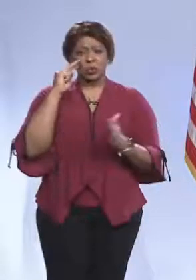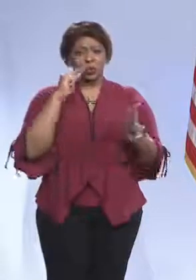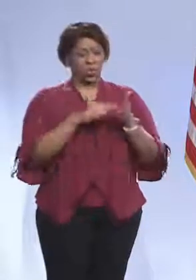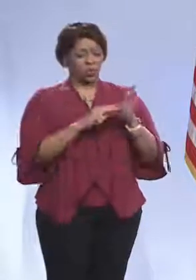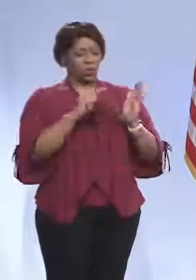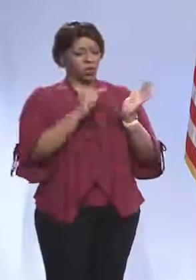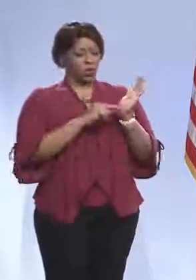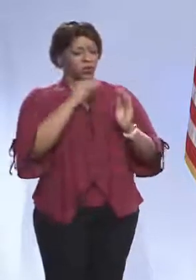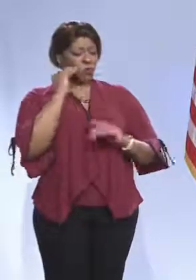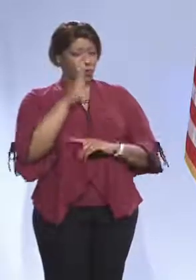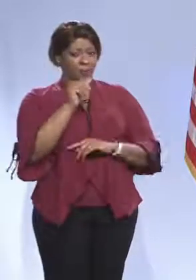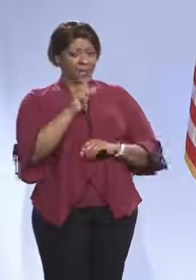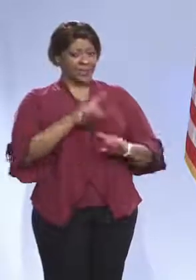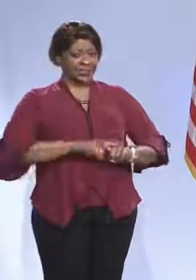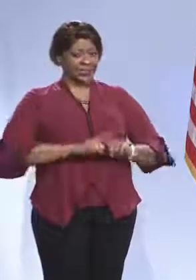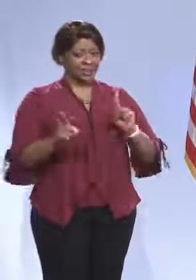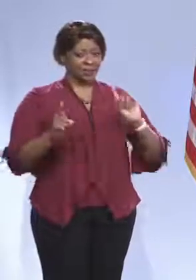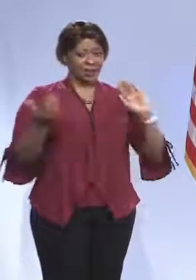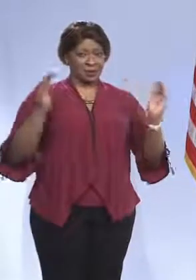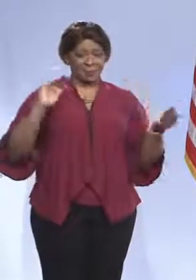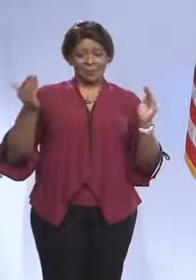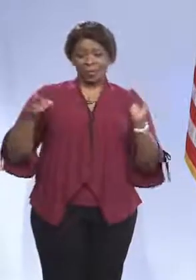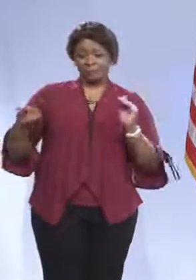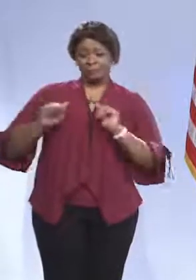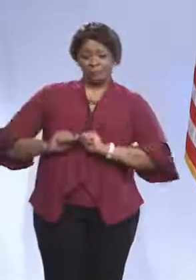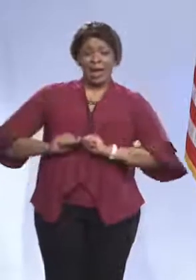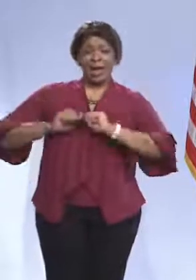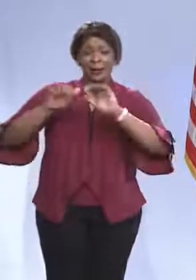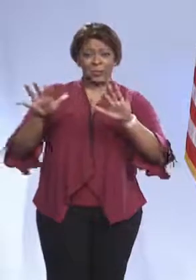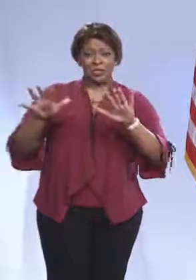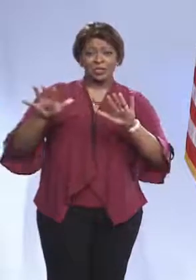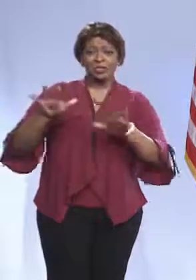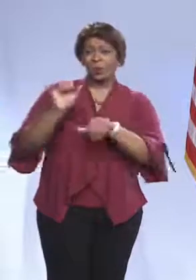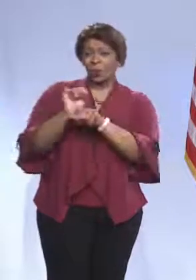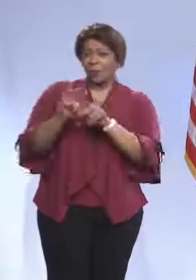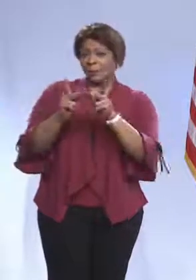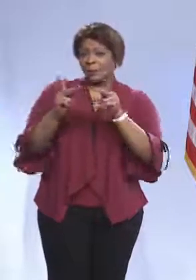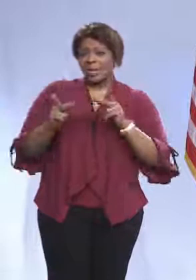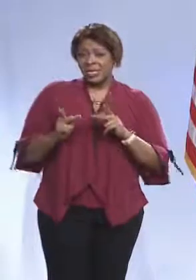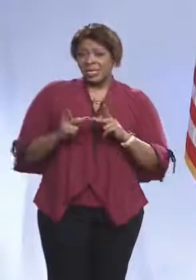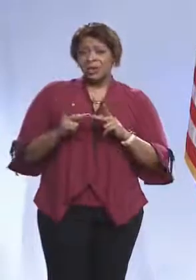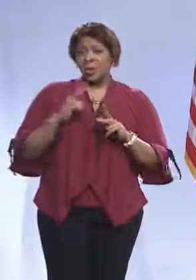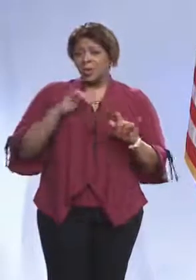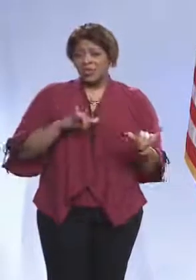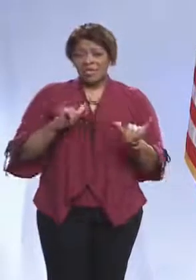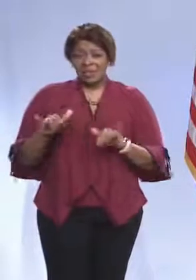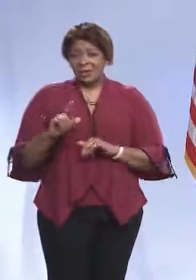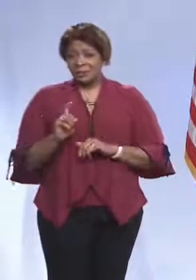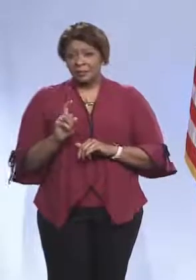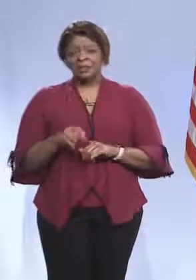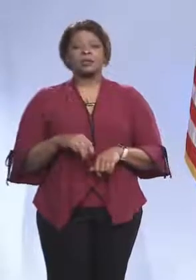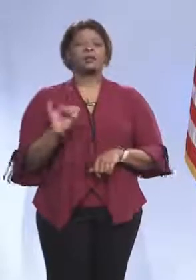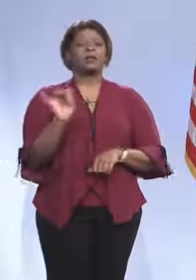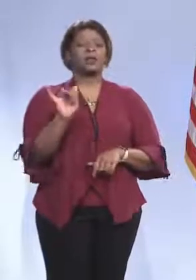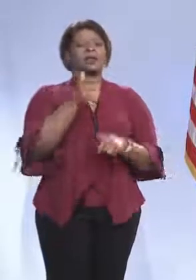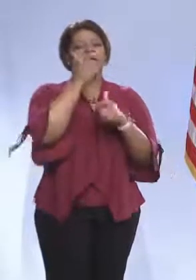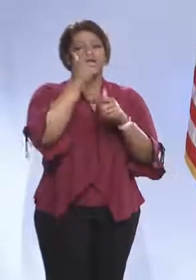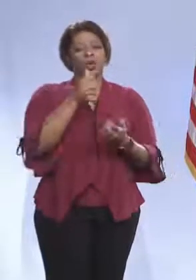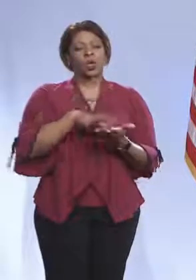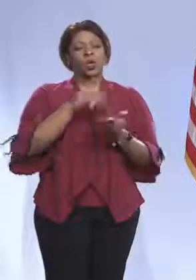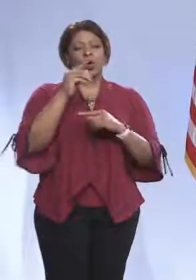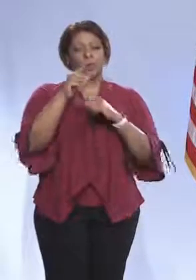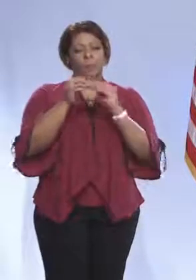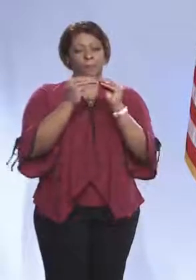home case different as if you look at an outbreak in a workplace? And then also, I'm interested in learning more